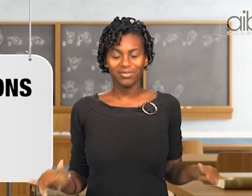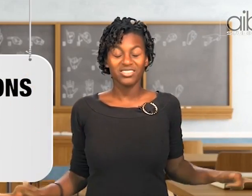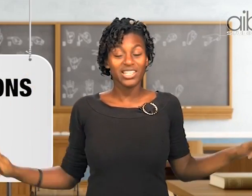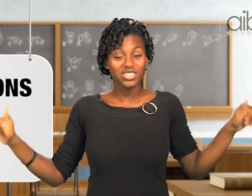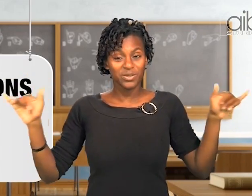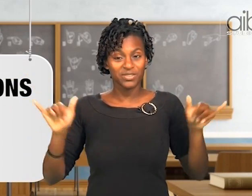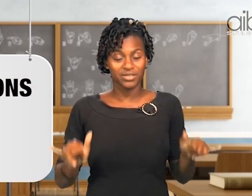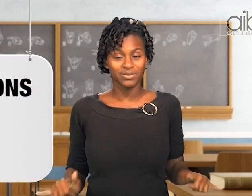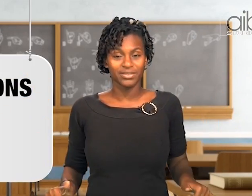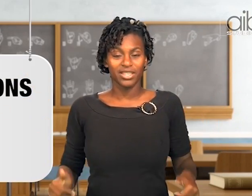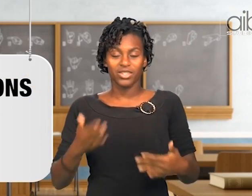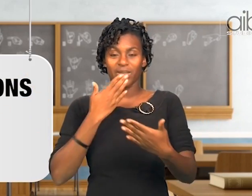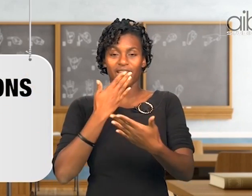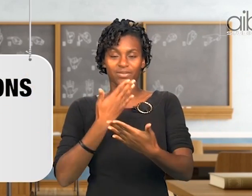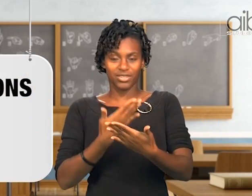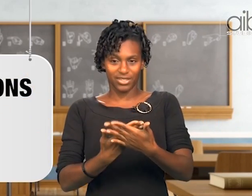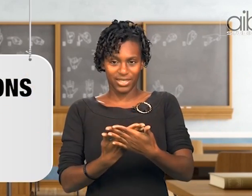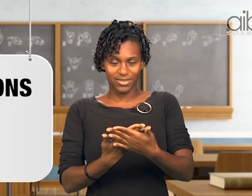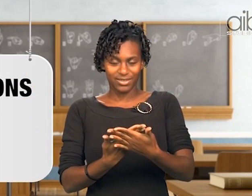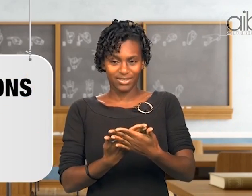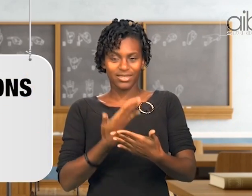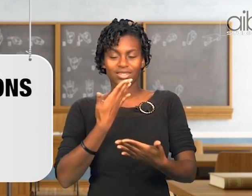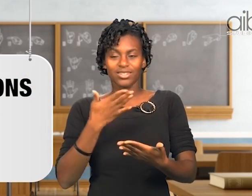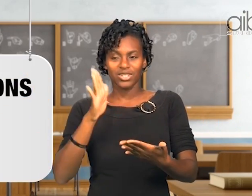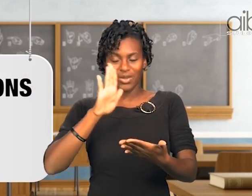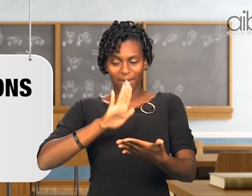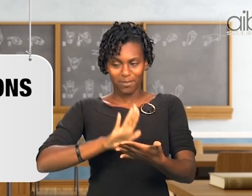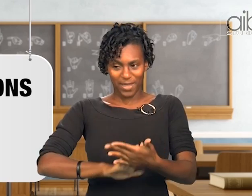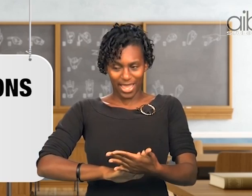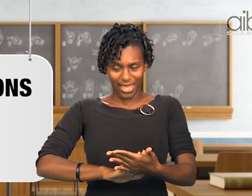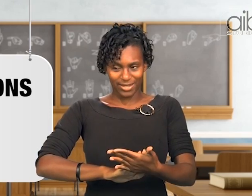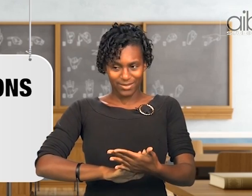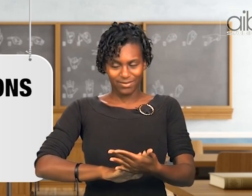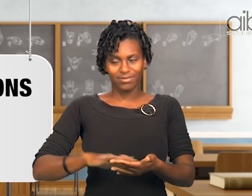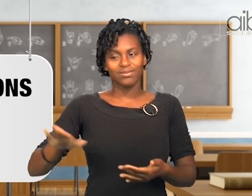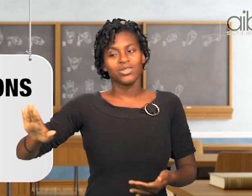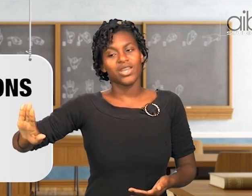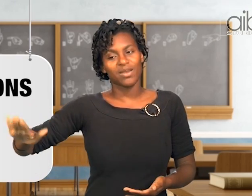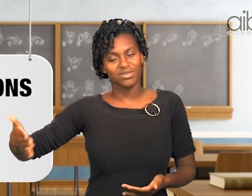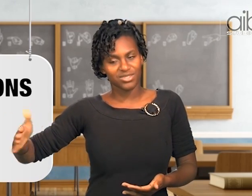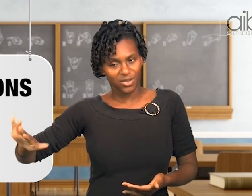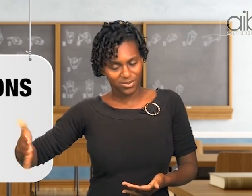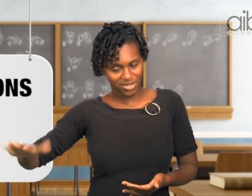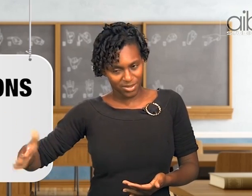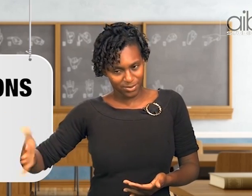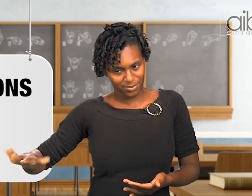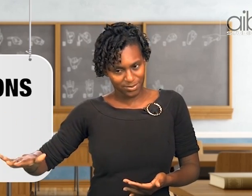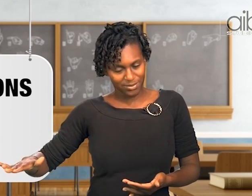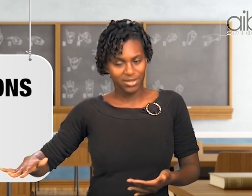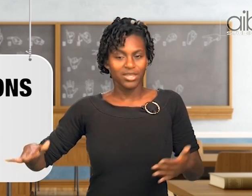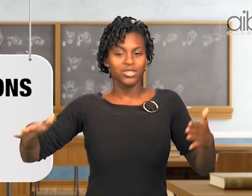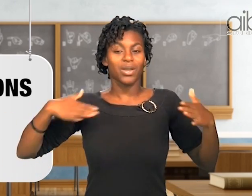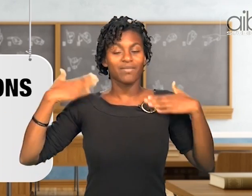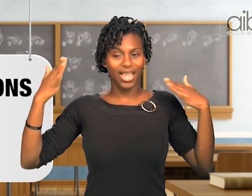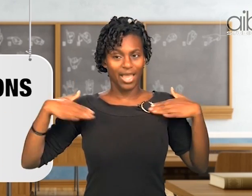So let's review. You have good, you have bad, you have so-so, you have